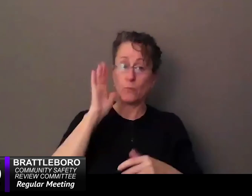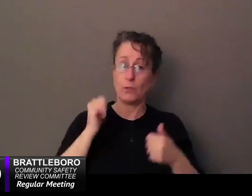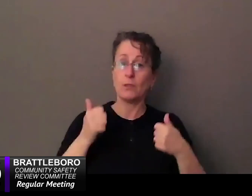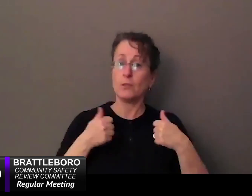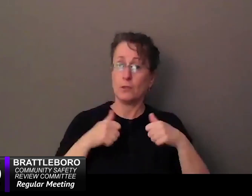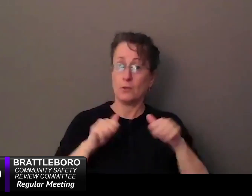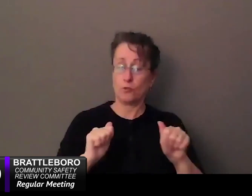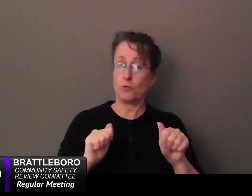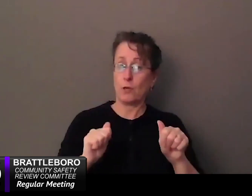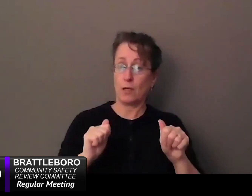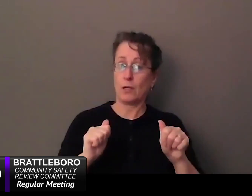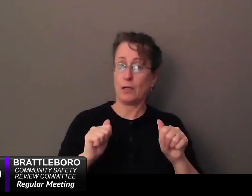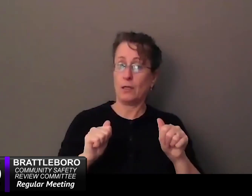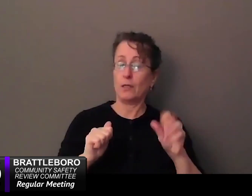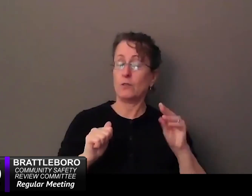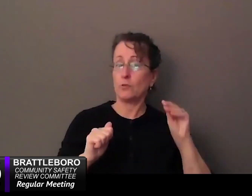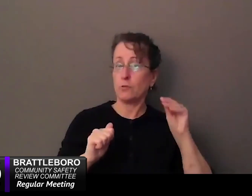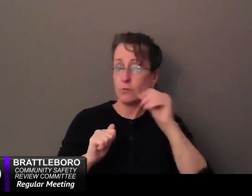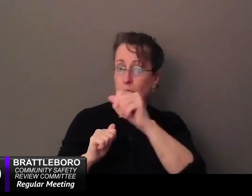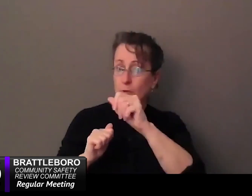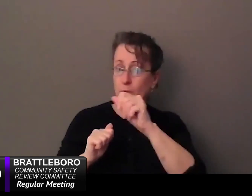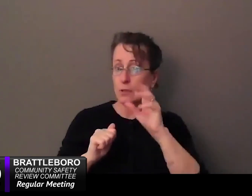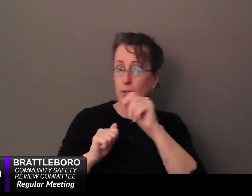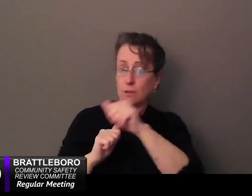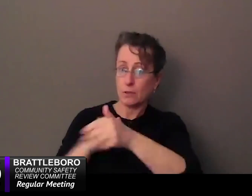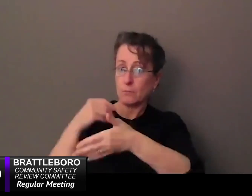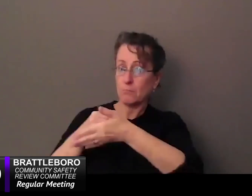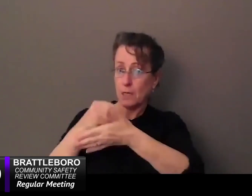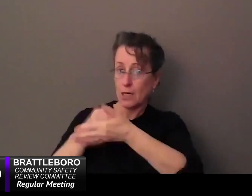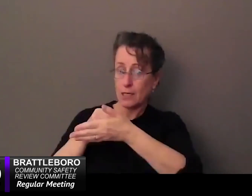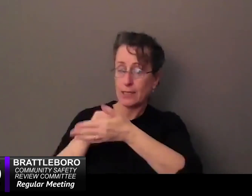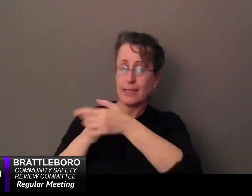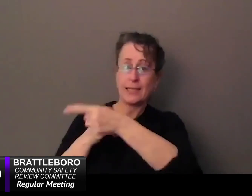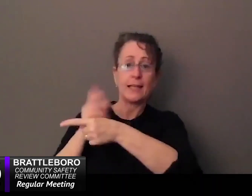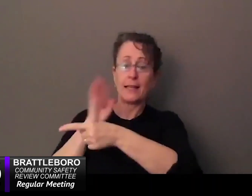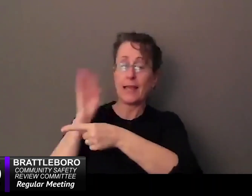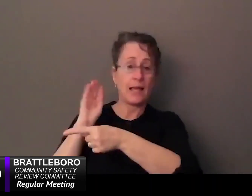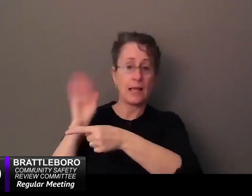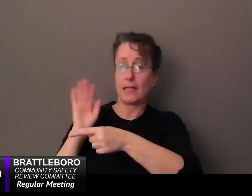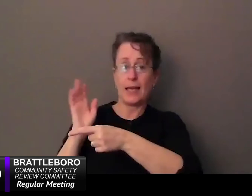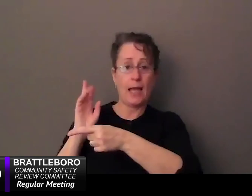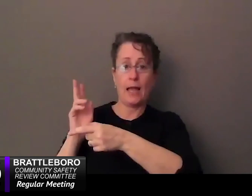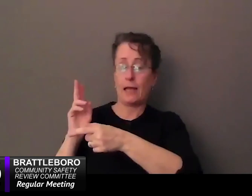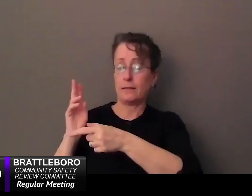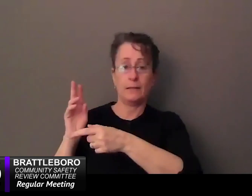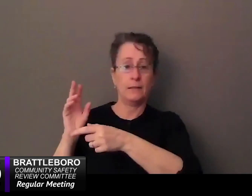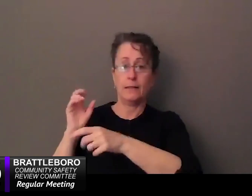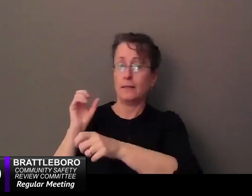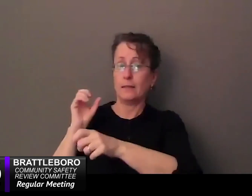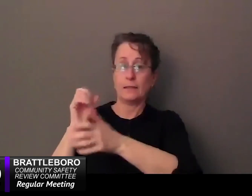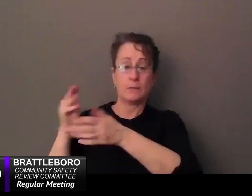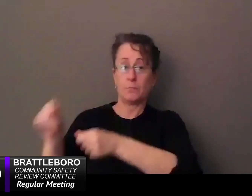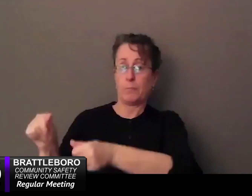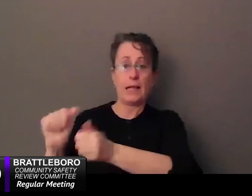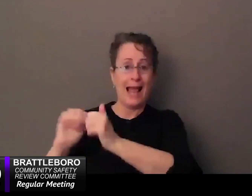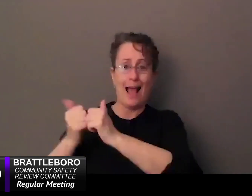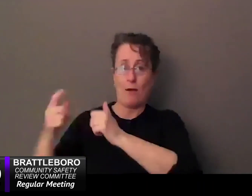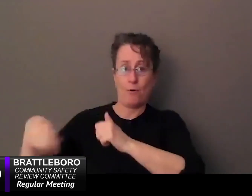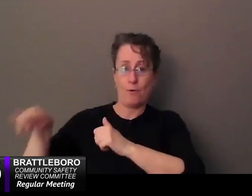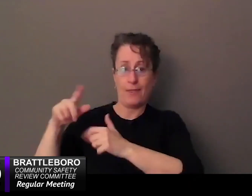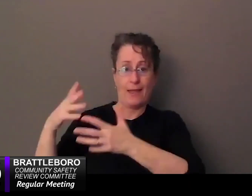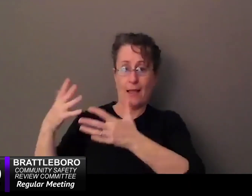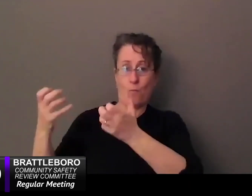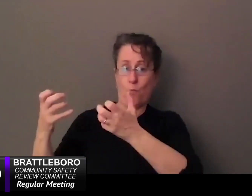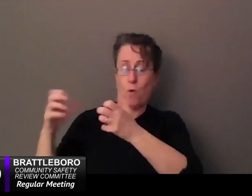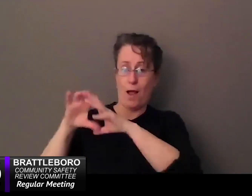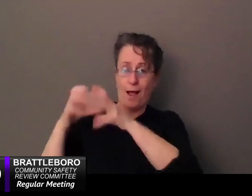give that person a small amount of childcare money that they can spend how they want, how is safest for their COVID